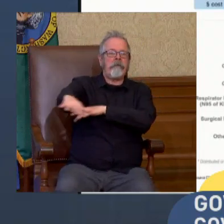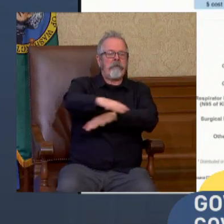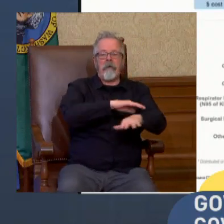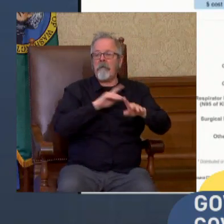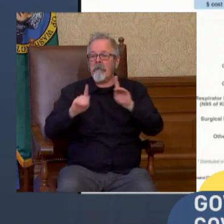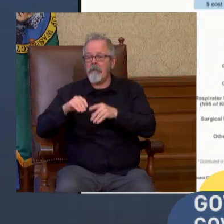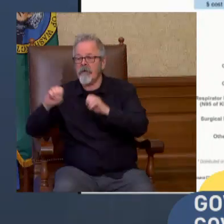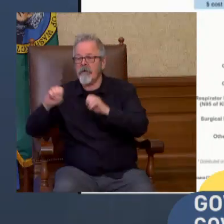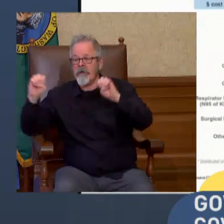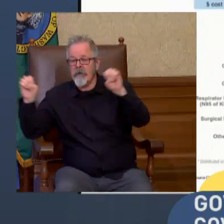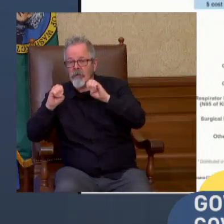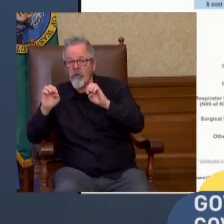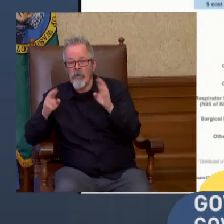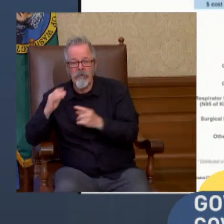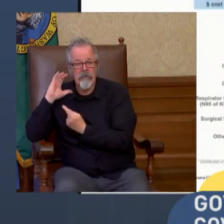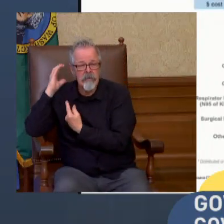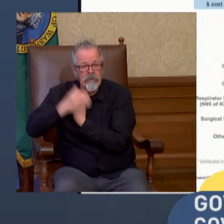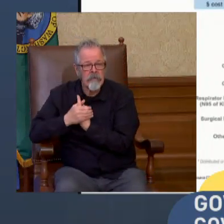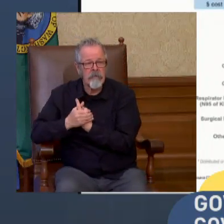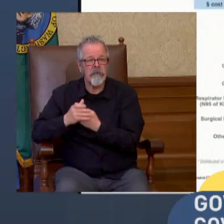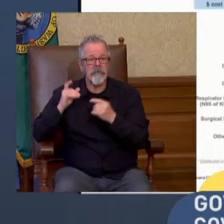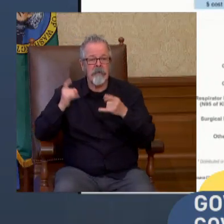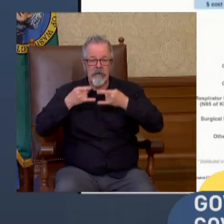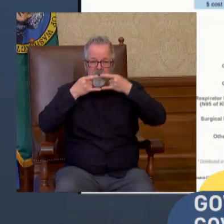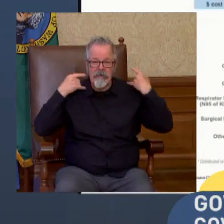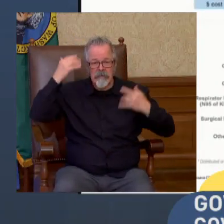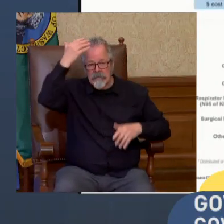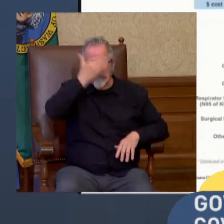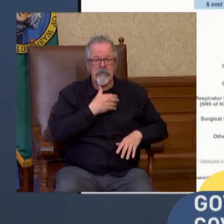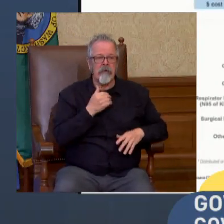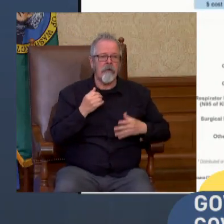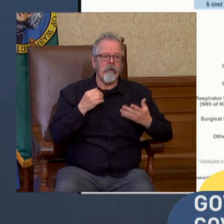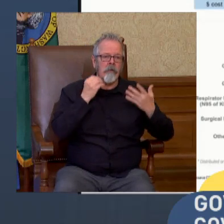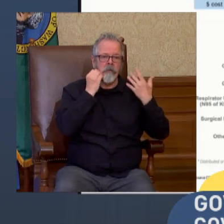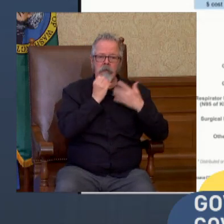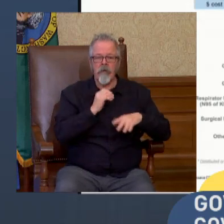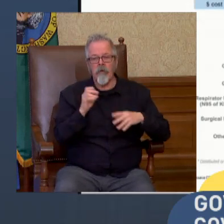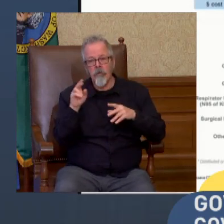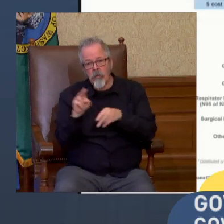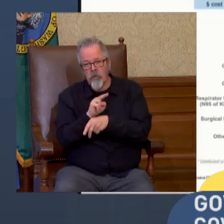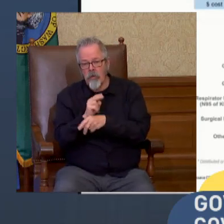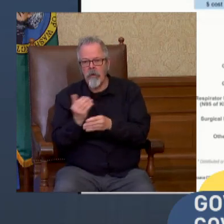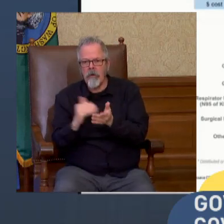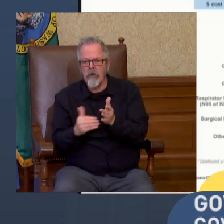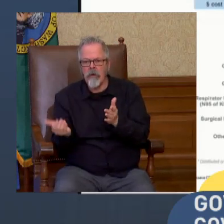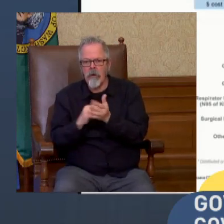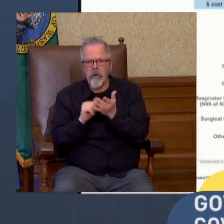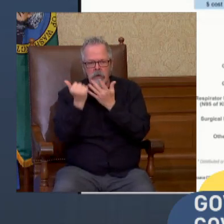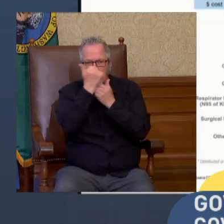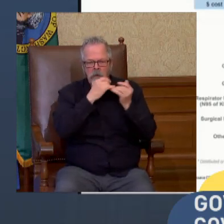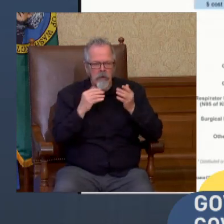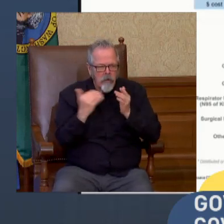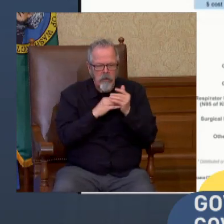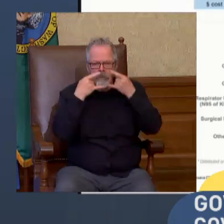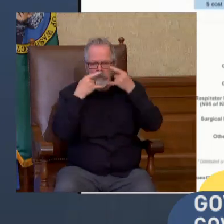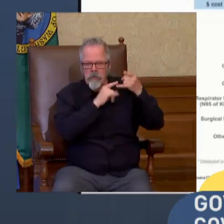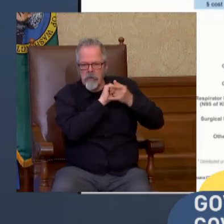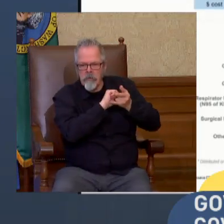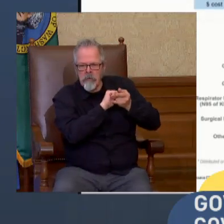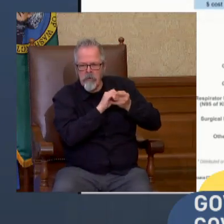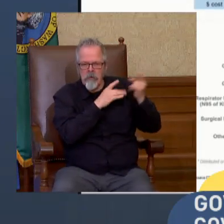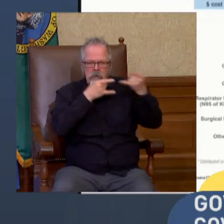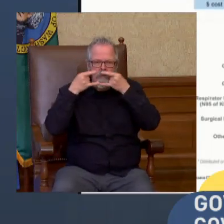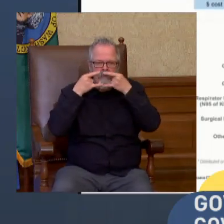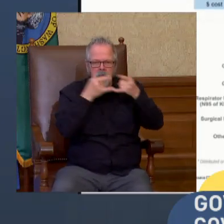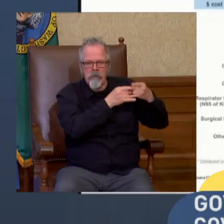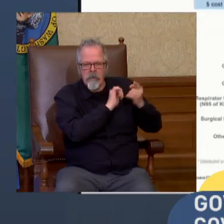reuse masks. We need additional masks for our industrial components as we bring companies back online.